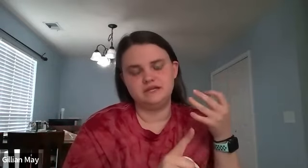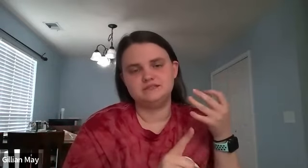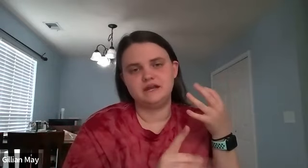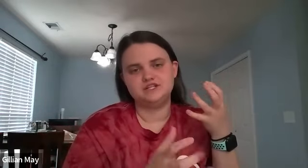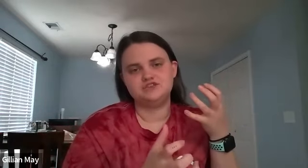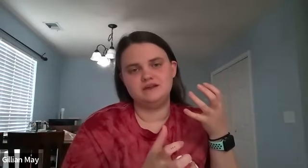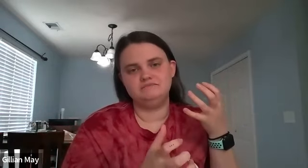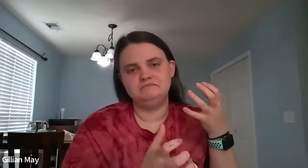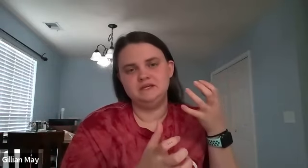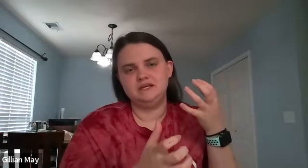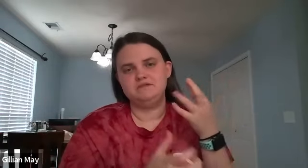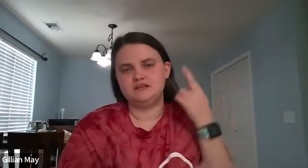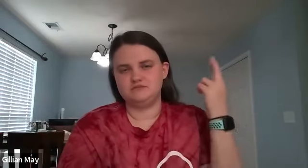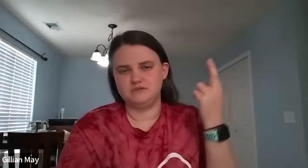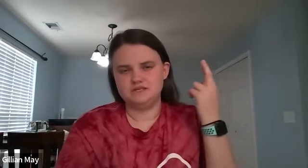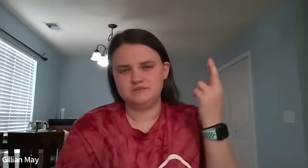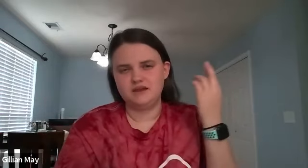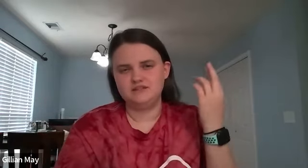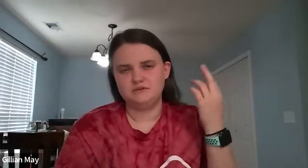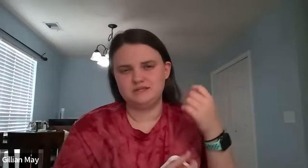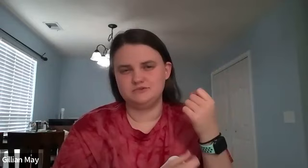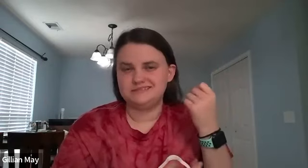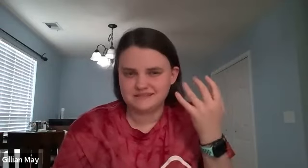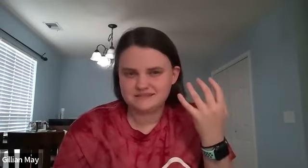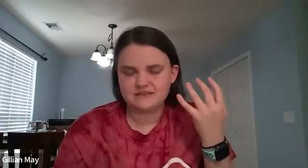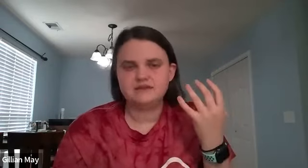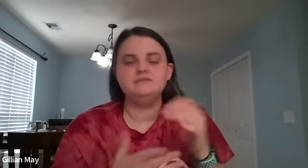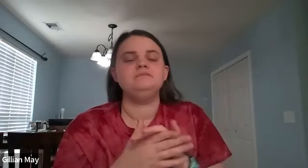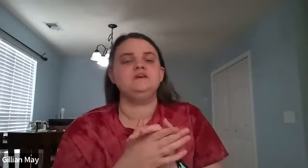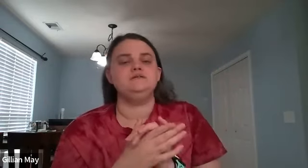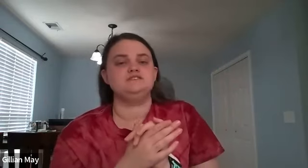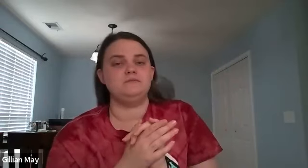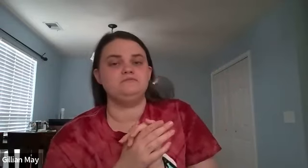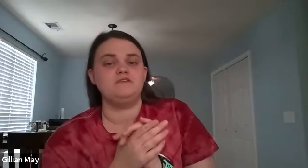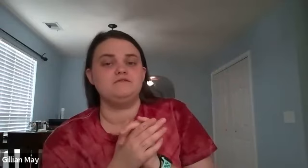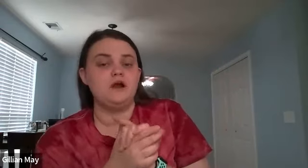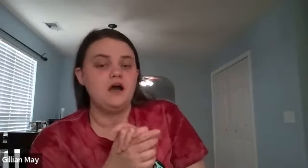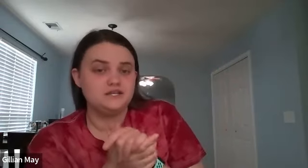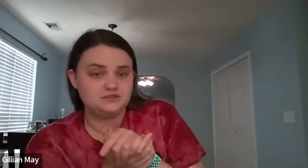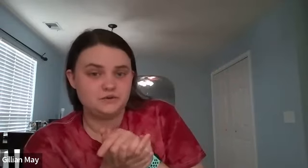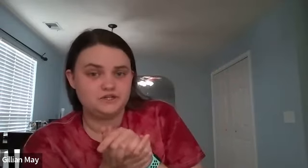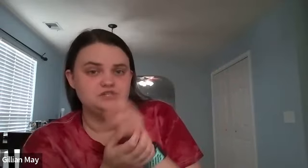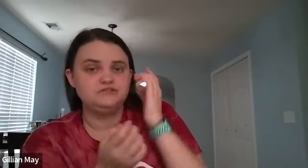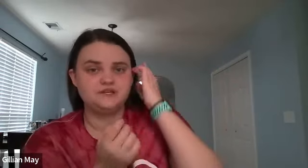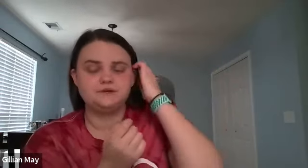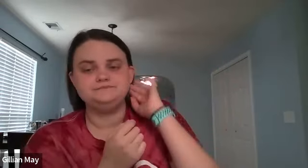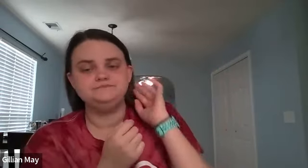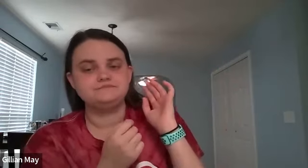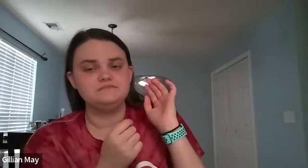explainings, but I just try to give you guys the reasoning behind it so it makes more sense, I think. So for 100, what you'll do